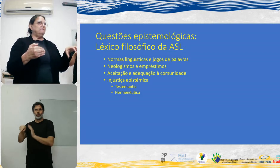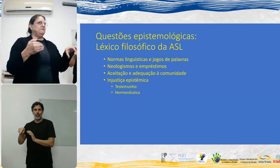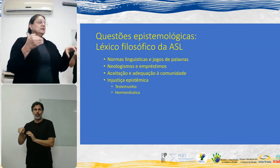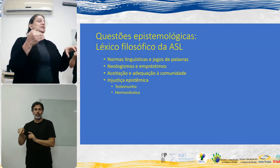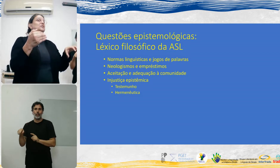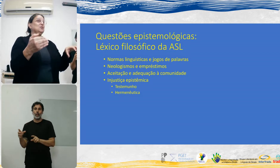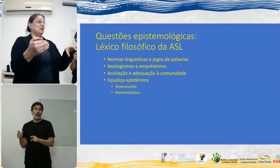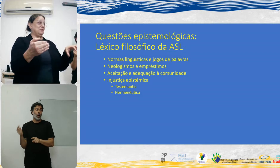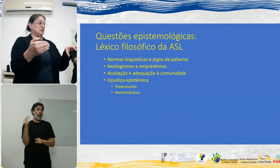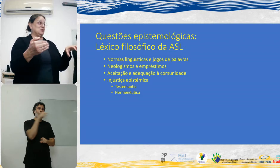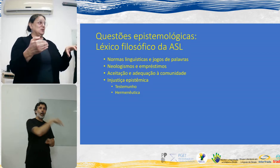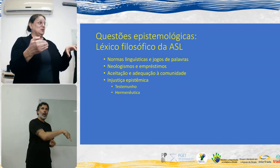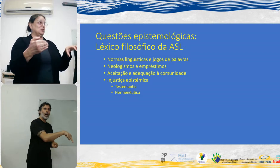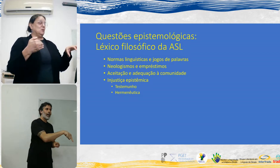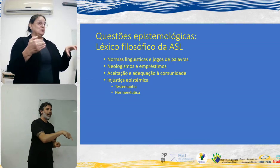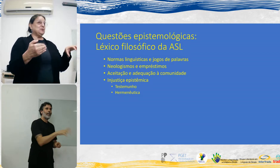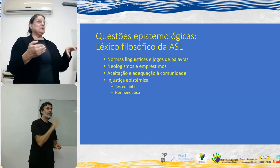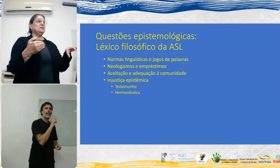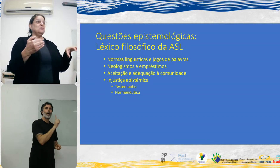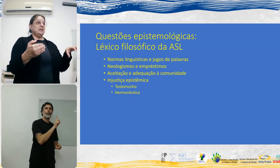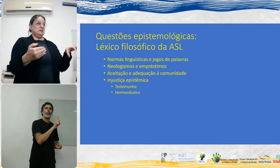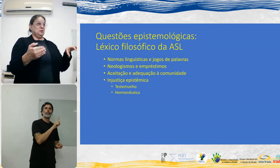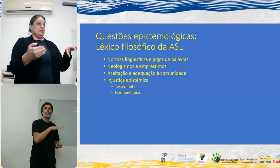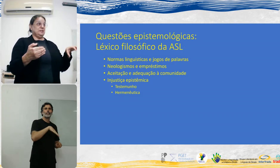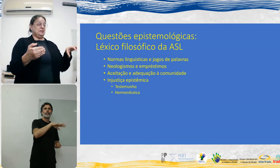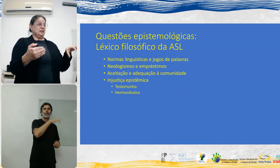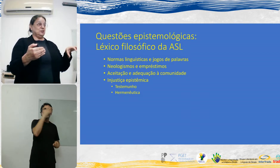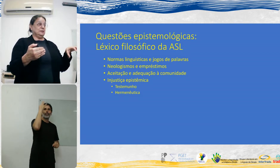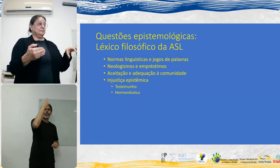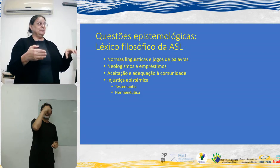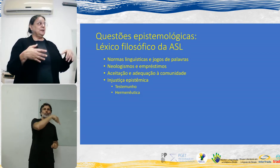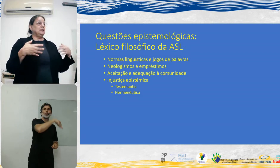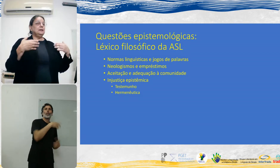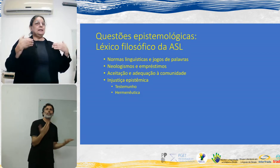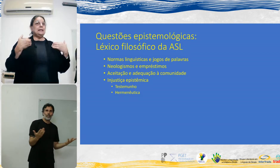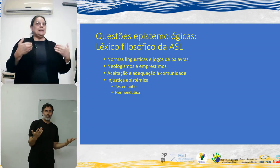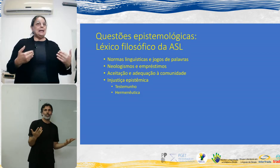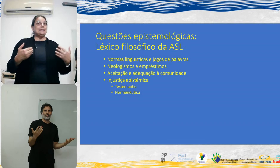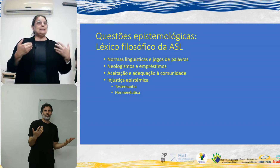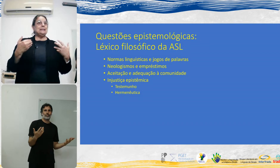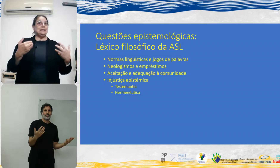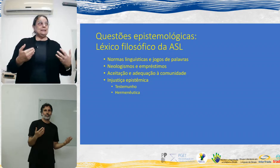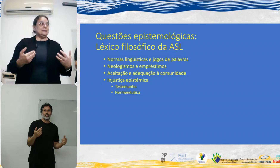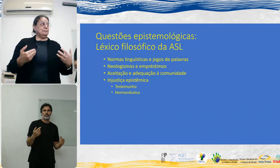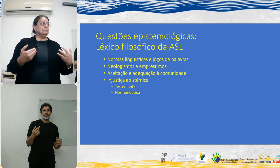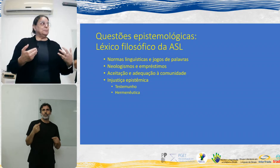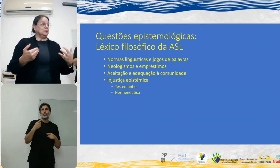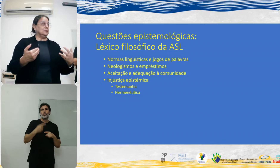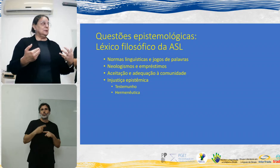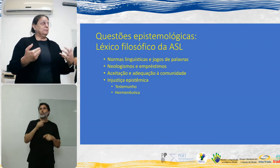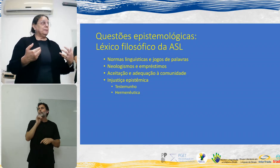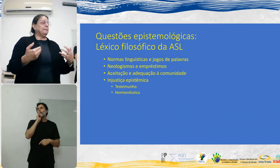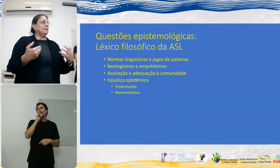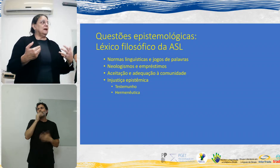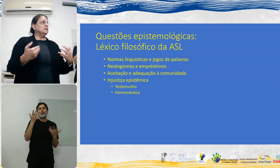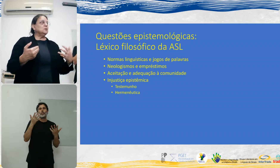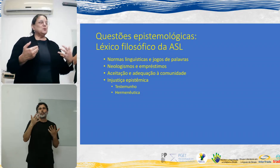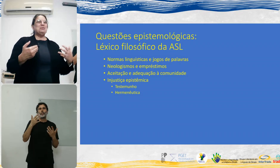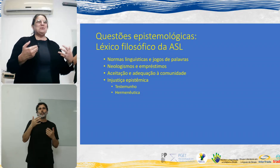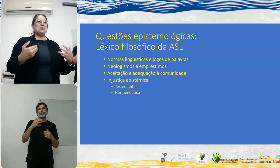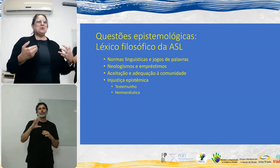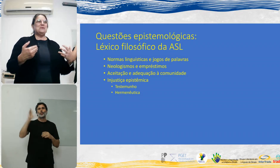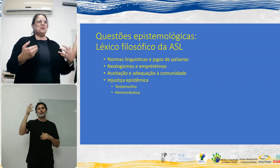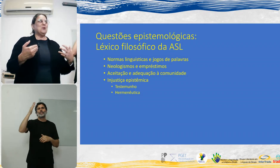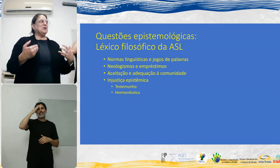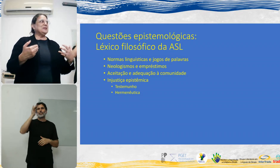the philosophical, but also in the regular discussion. Classic example. I don't know